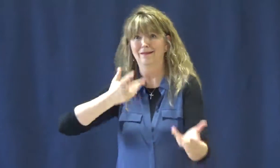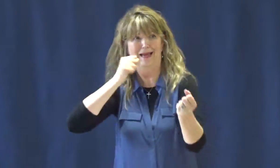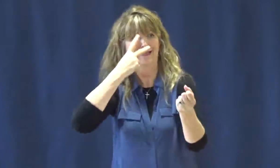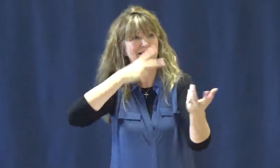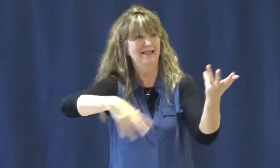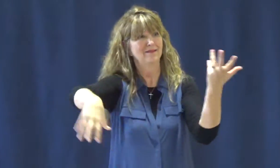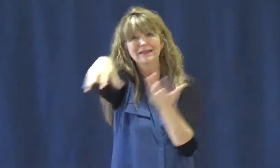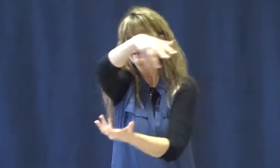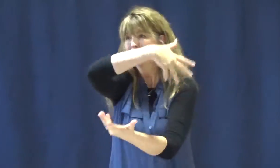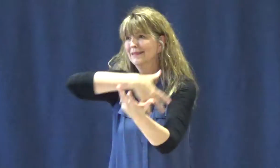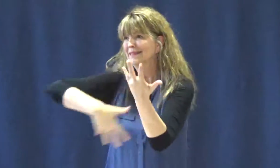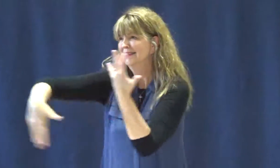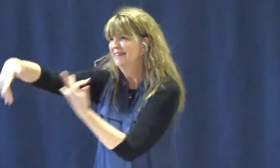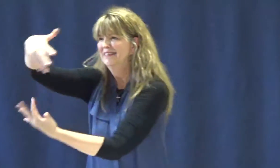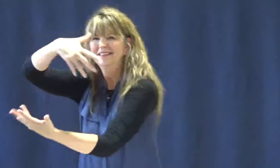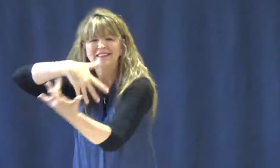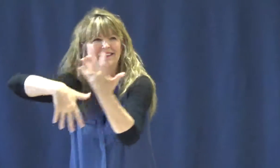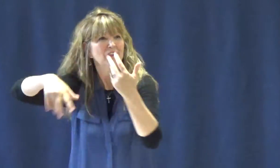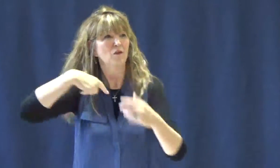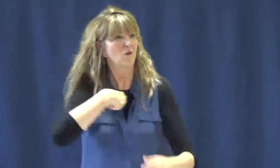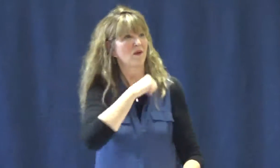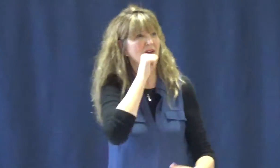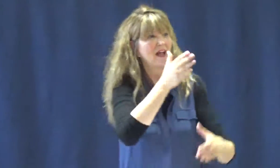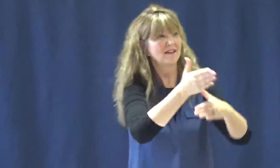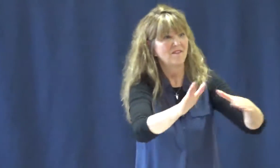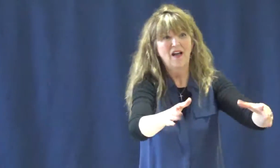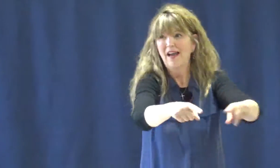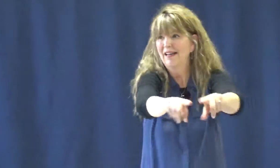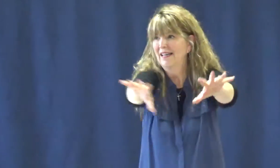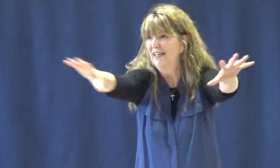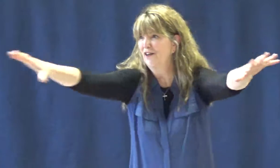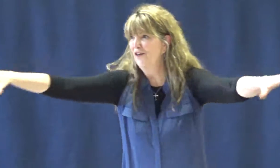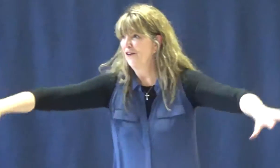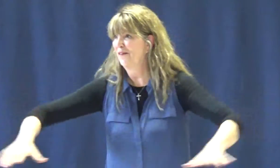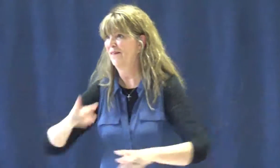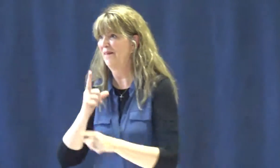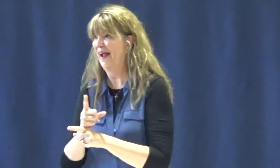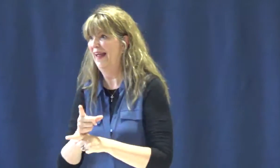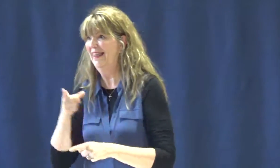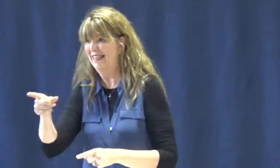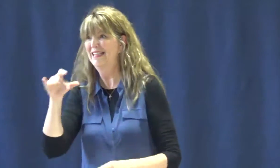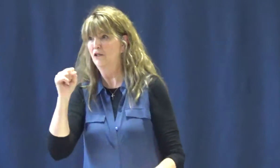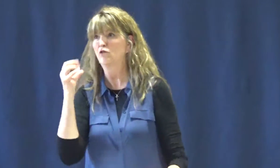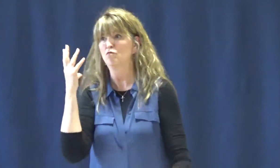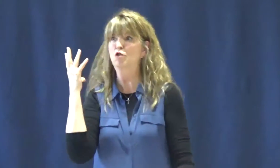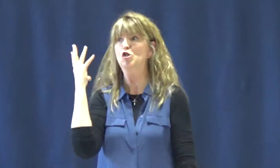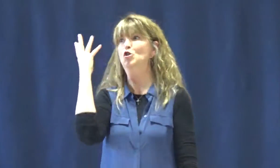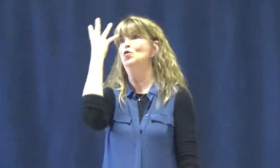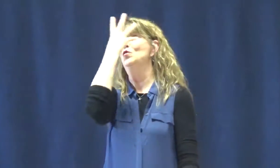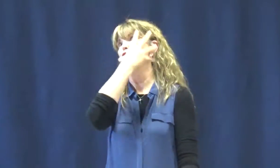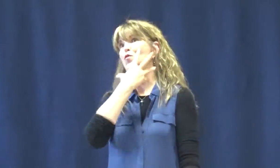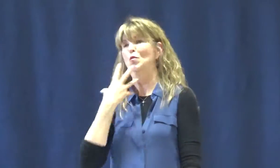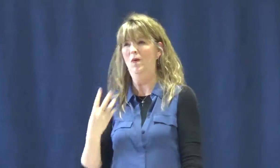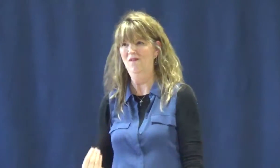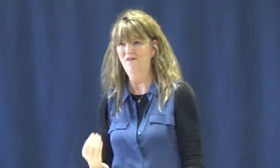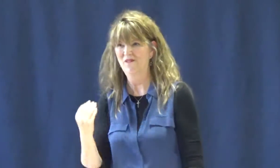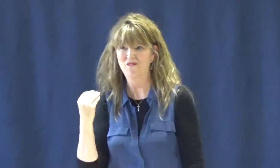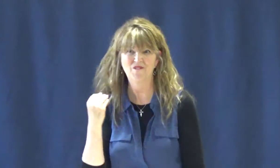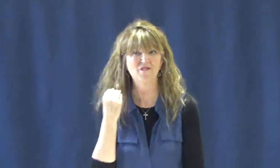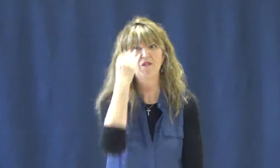amazing job. You can just see the fellowship that we have here. We're not divided. This is a beautiful